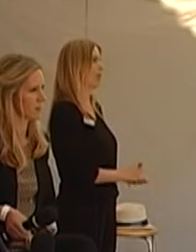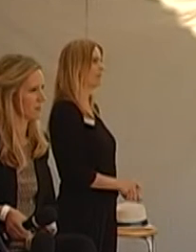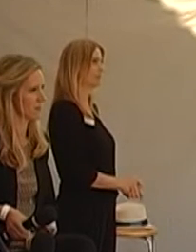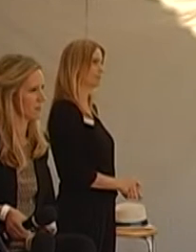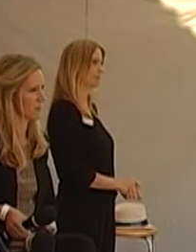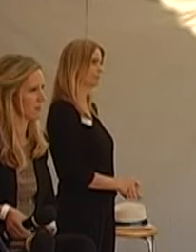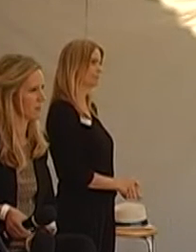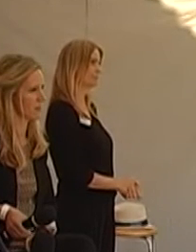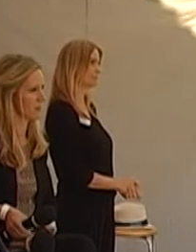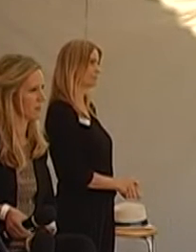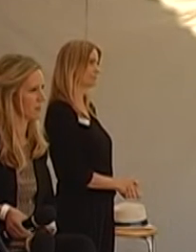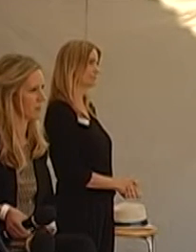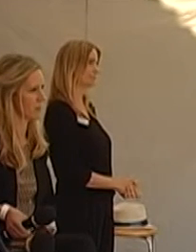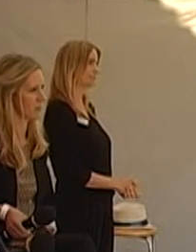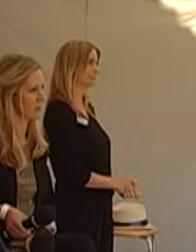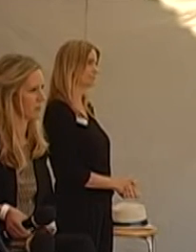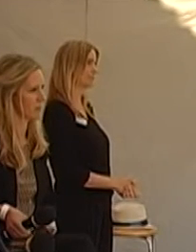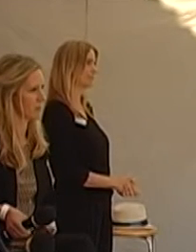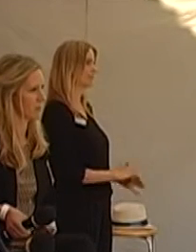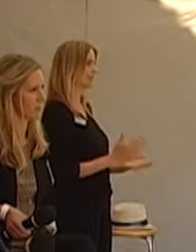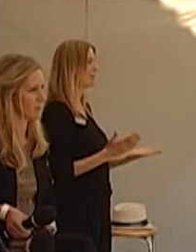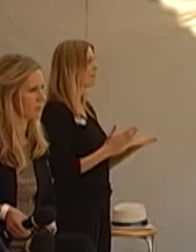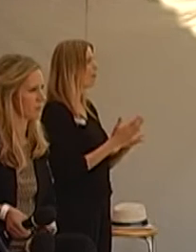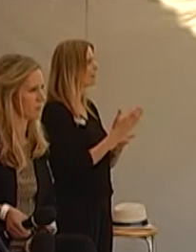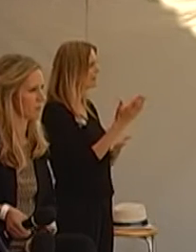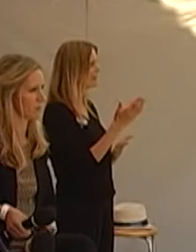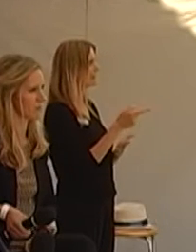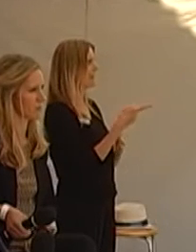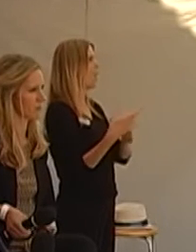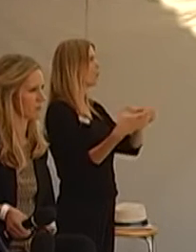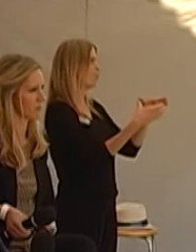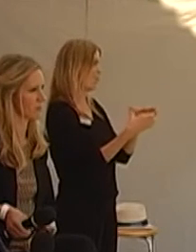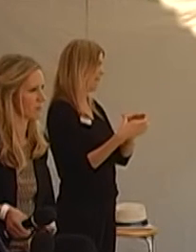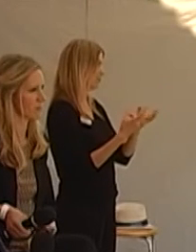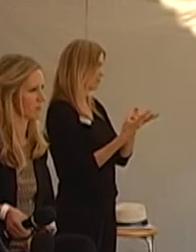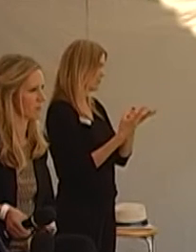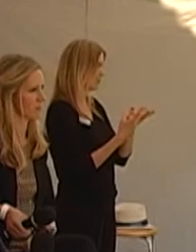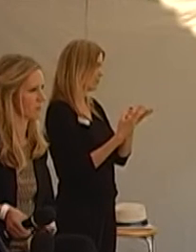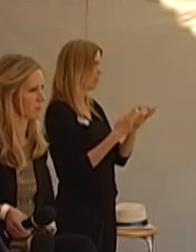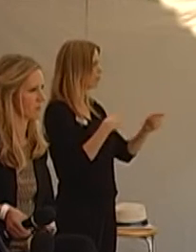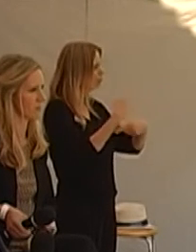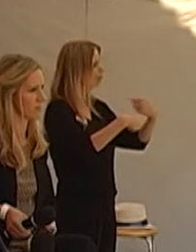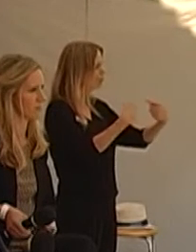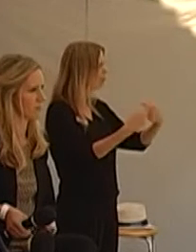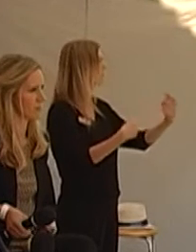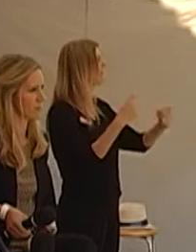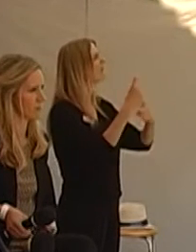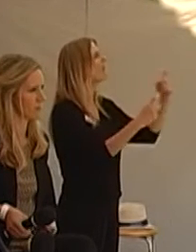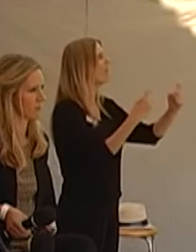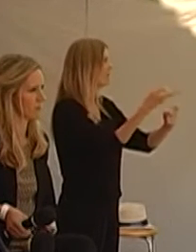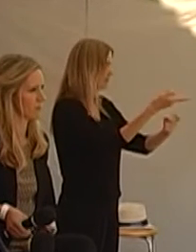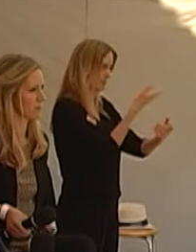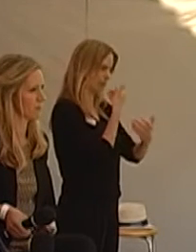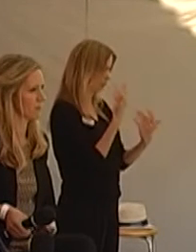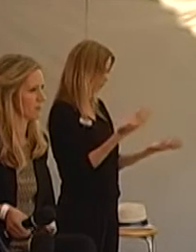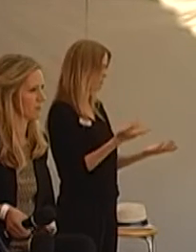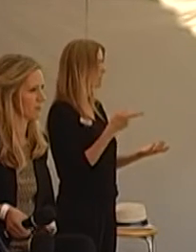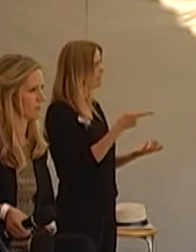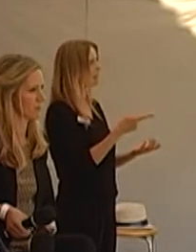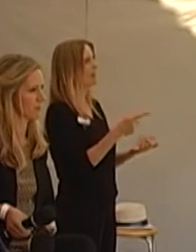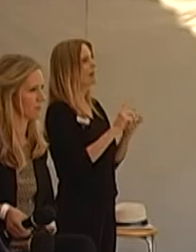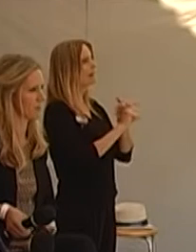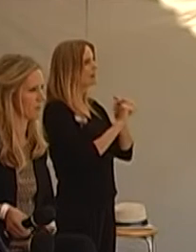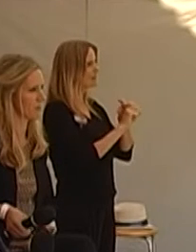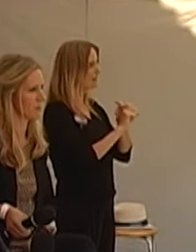That's the political construction. It's not forever. It depends on willing of the people